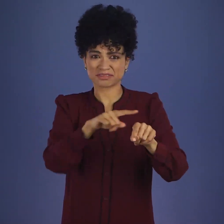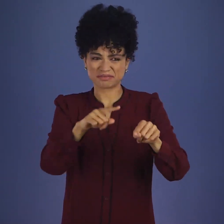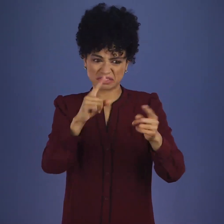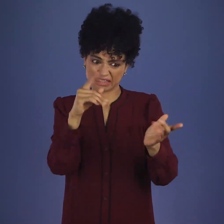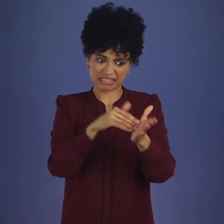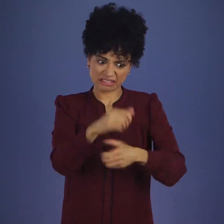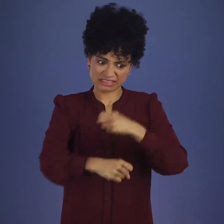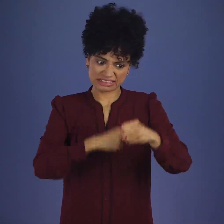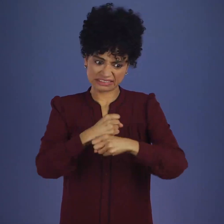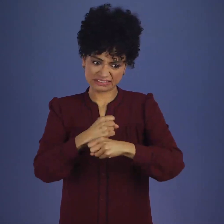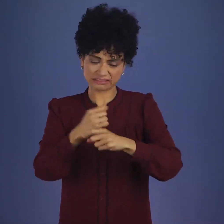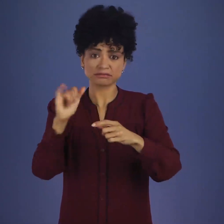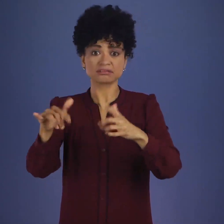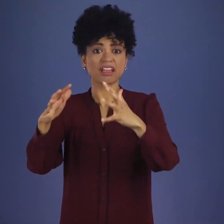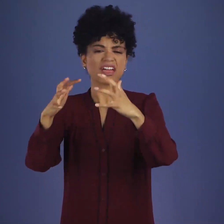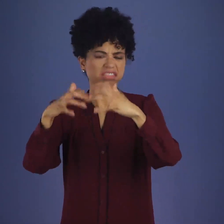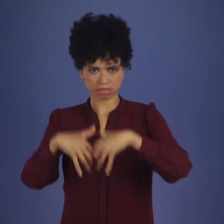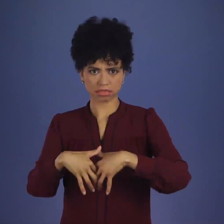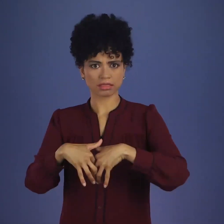own specification.